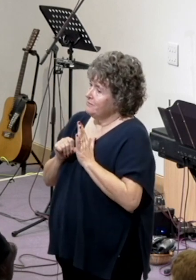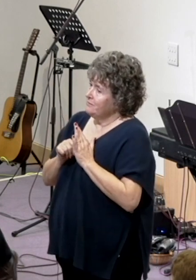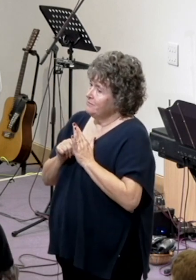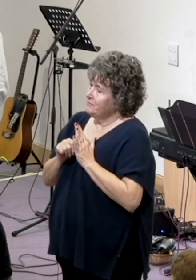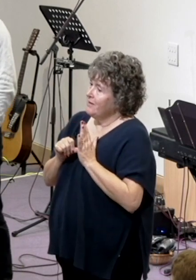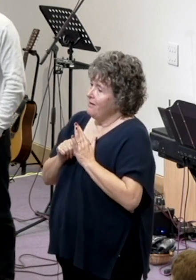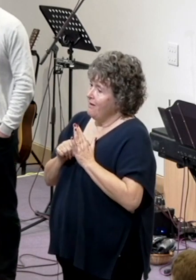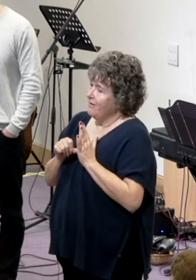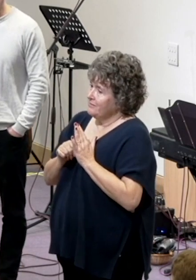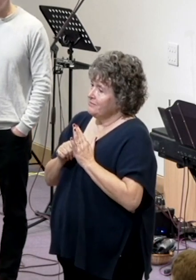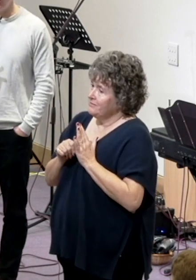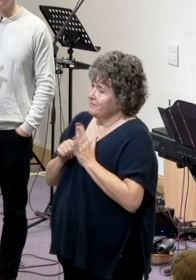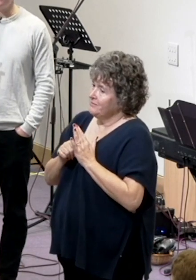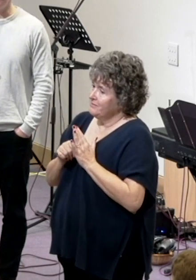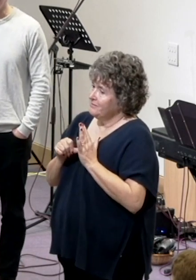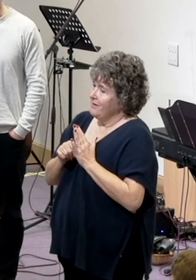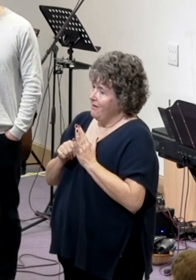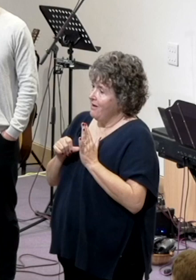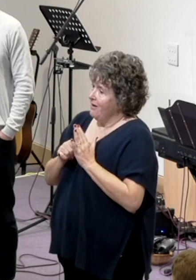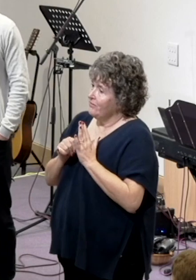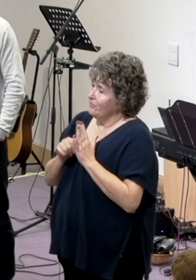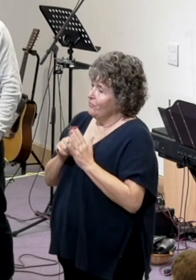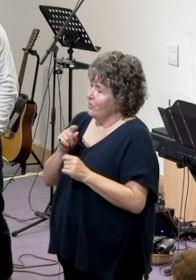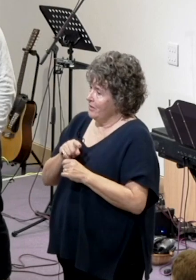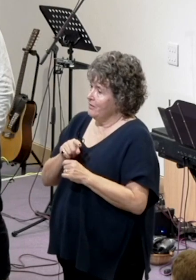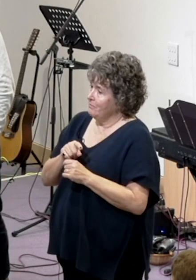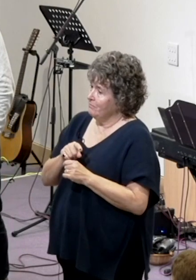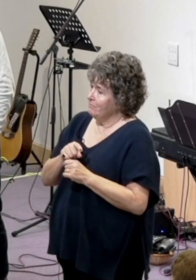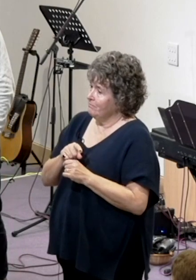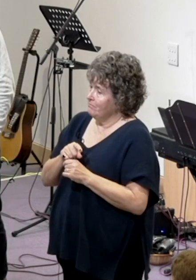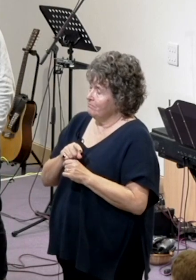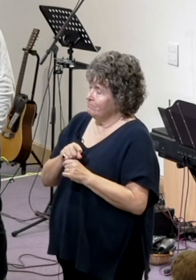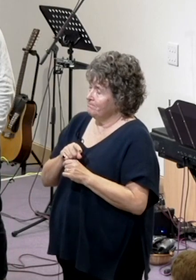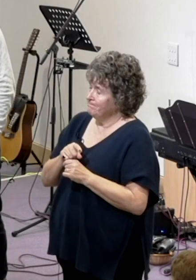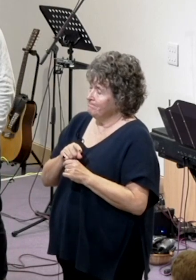this obedience would have been costly for Joseph.